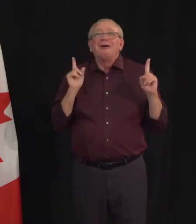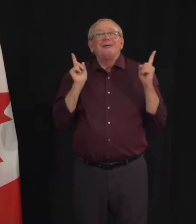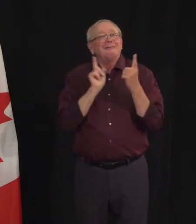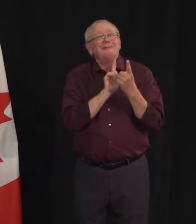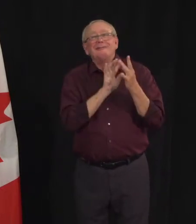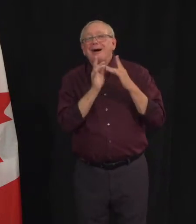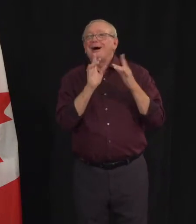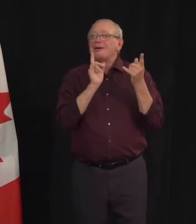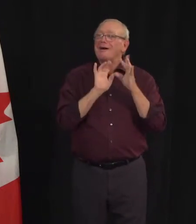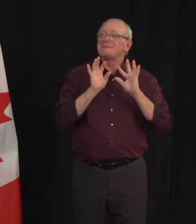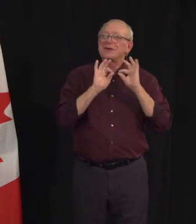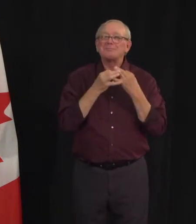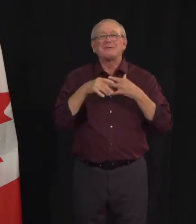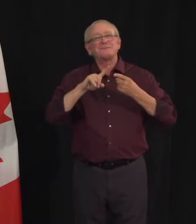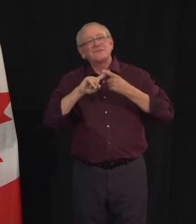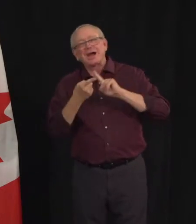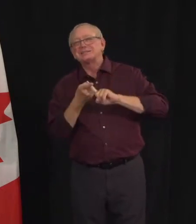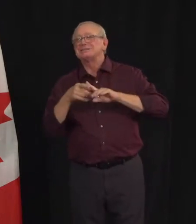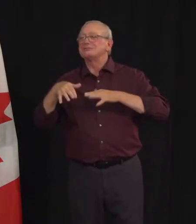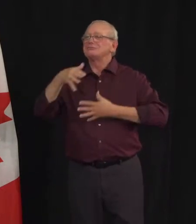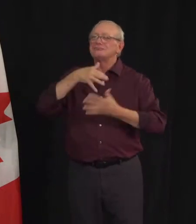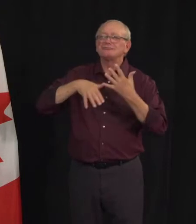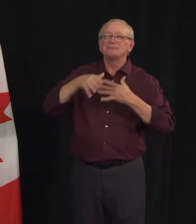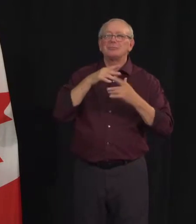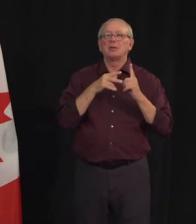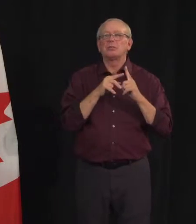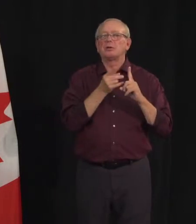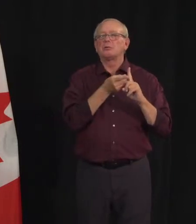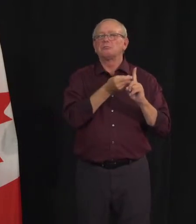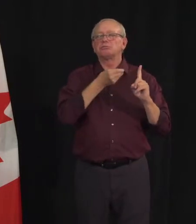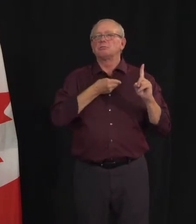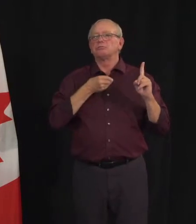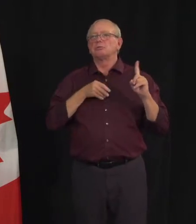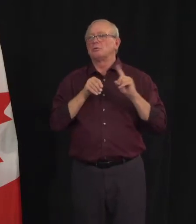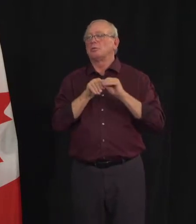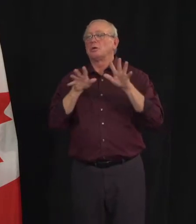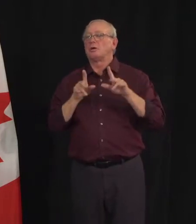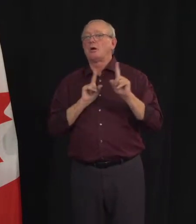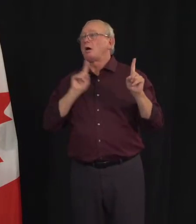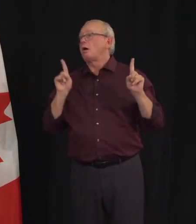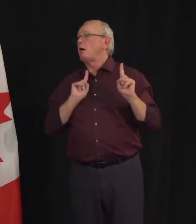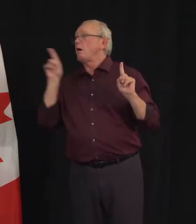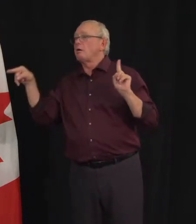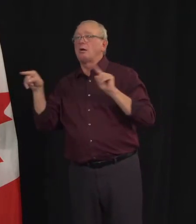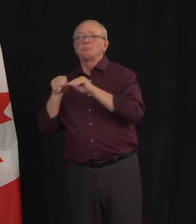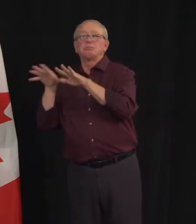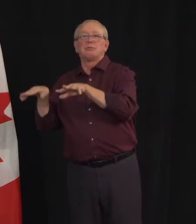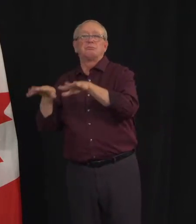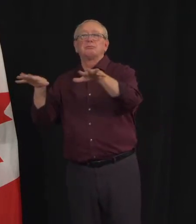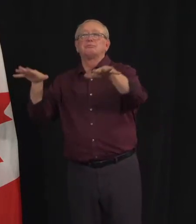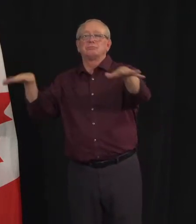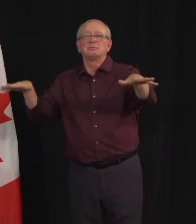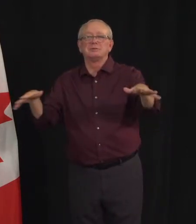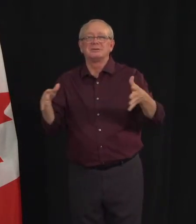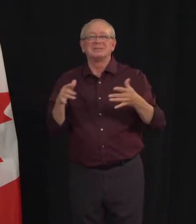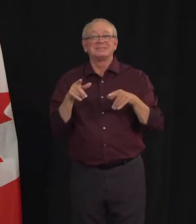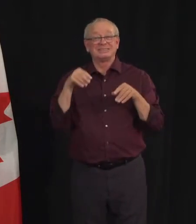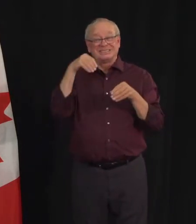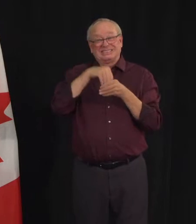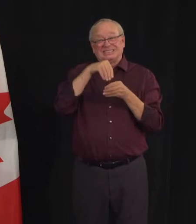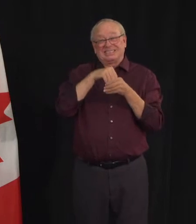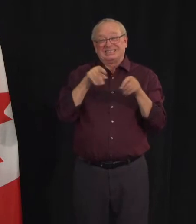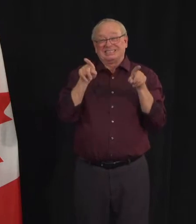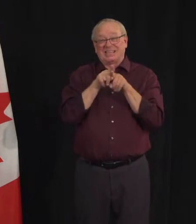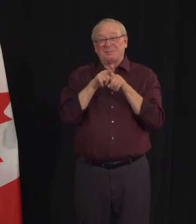same time in those close contact social gathering situations. We're seeing household transmission. So when somebody